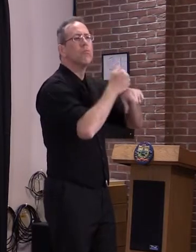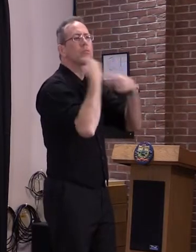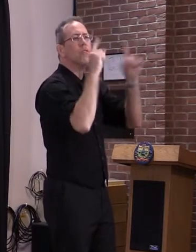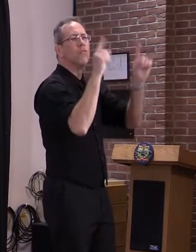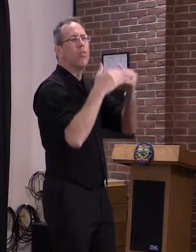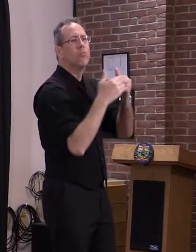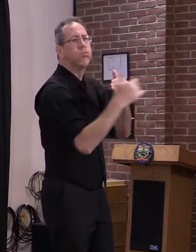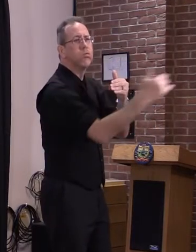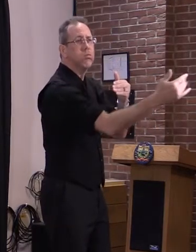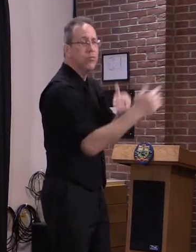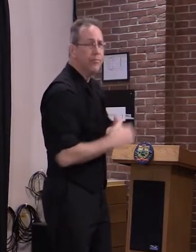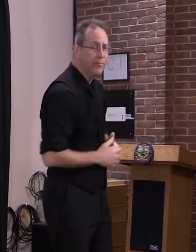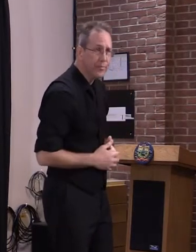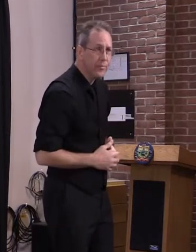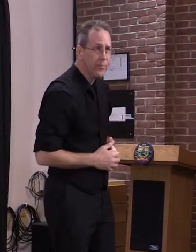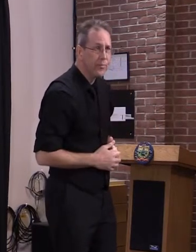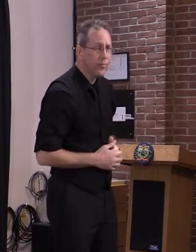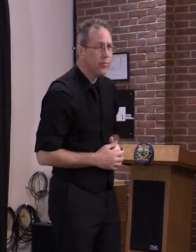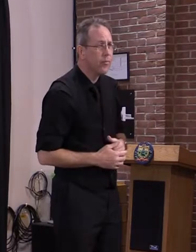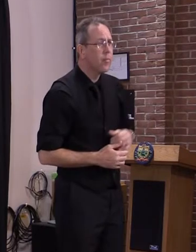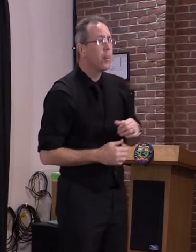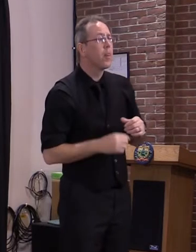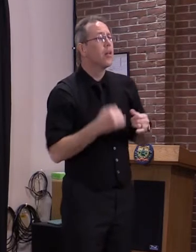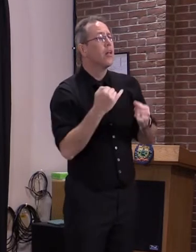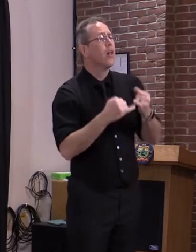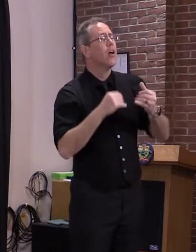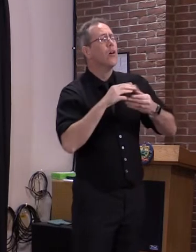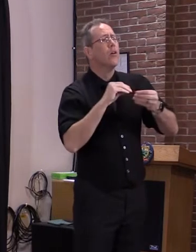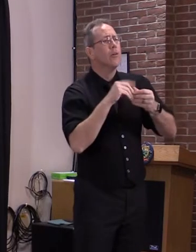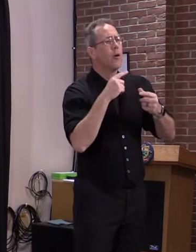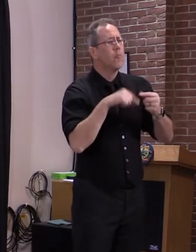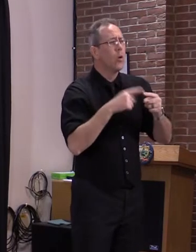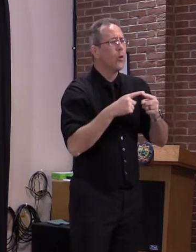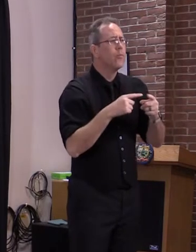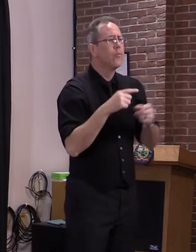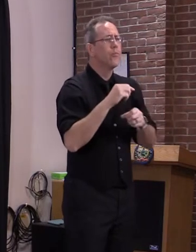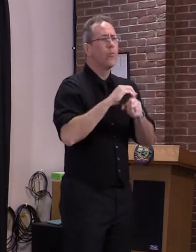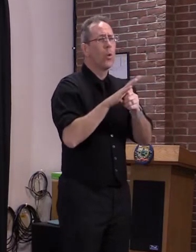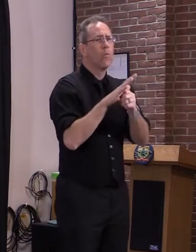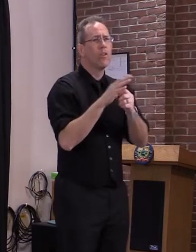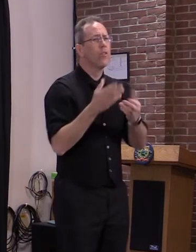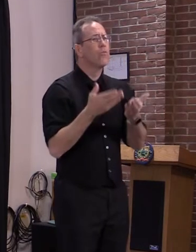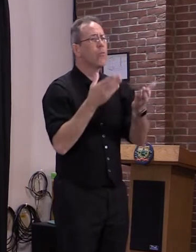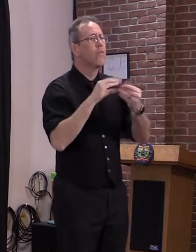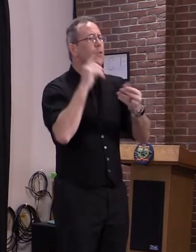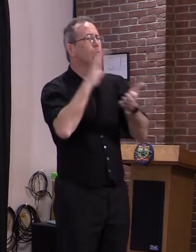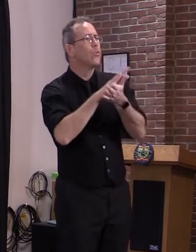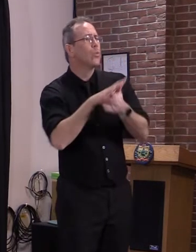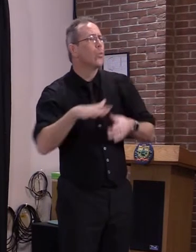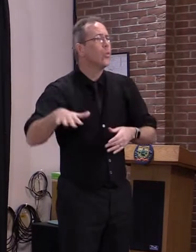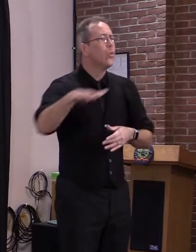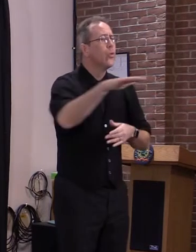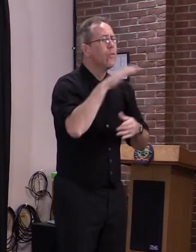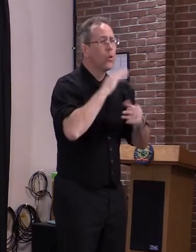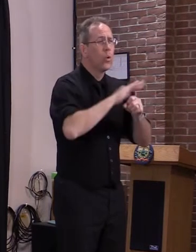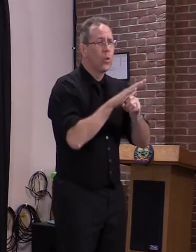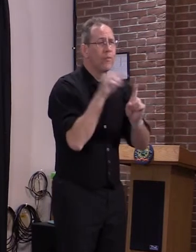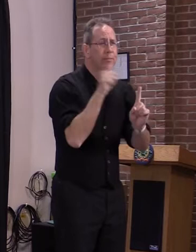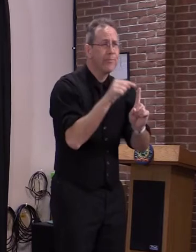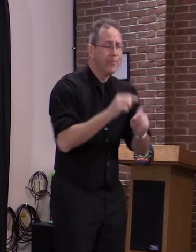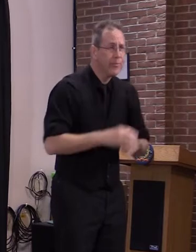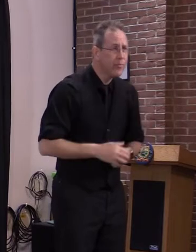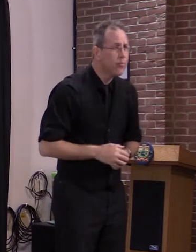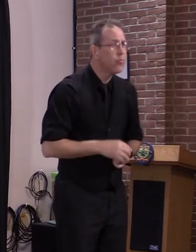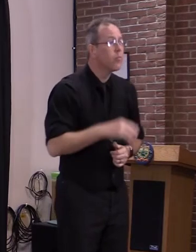Lastly, I thought I'd provide a quick update on changes in our COVID recommendations for schools. Those new recommendations go live on March 14th,